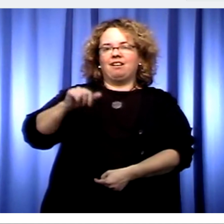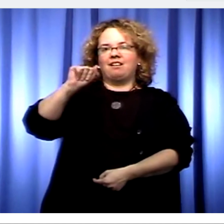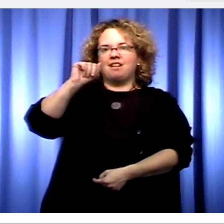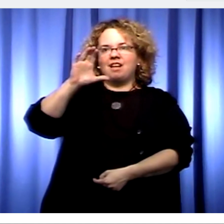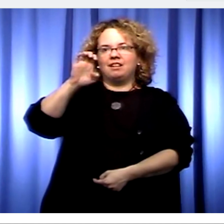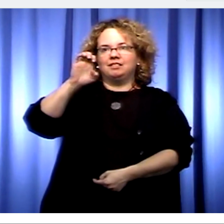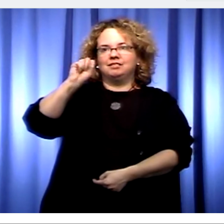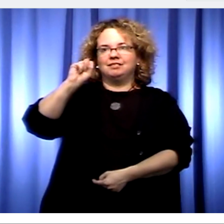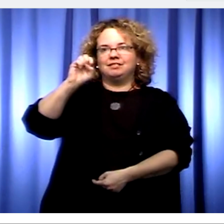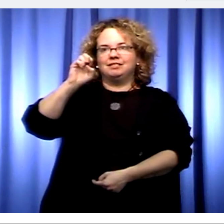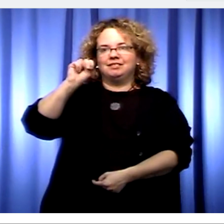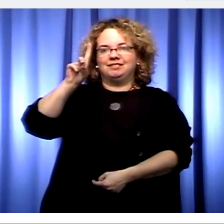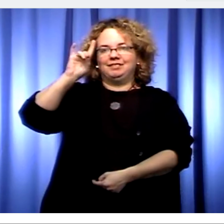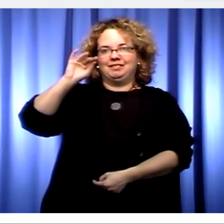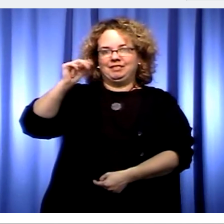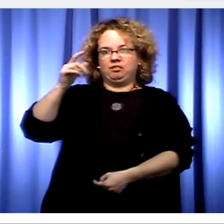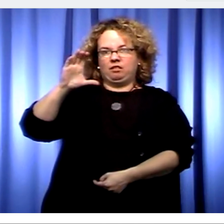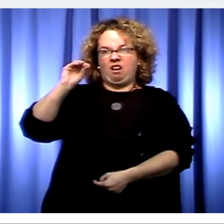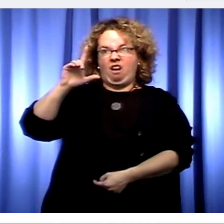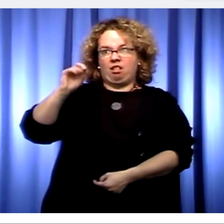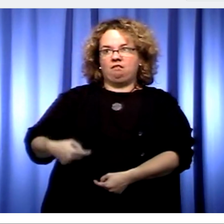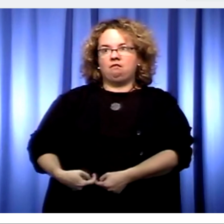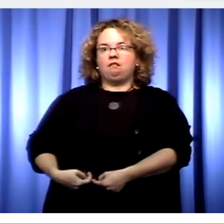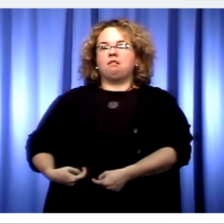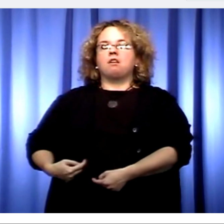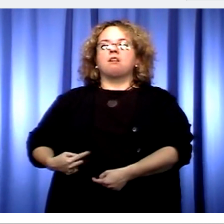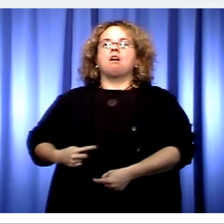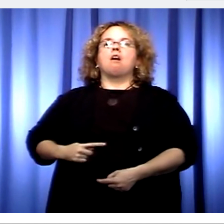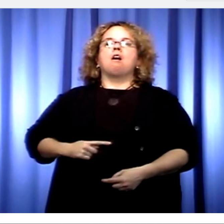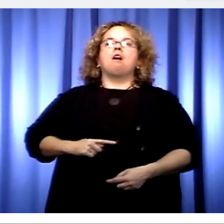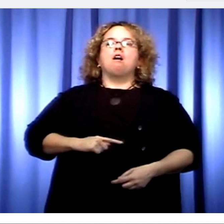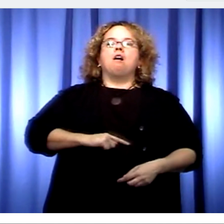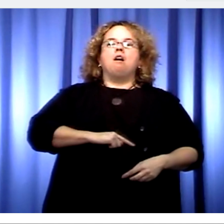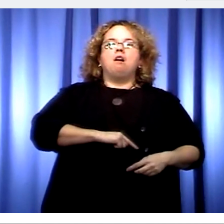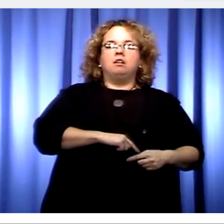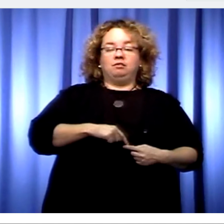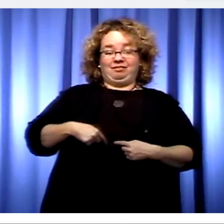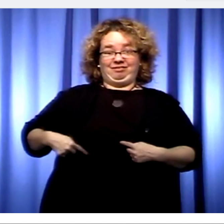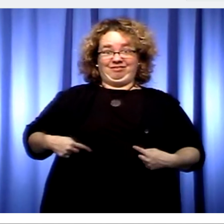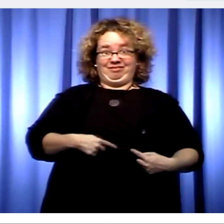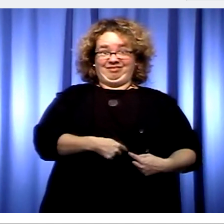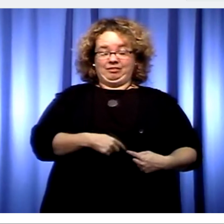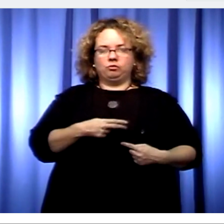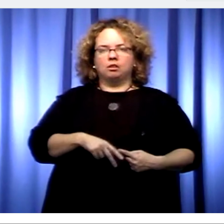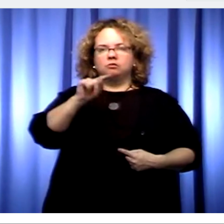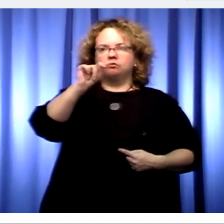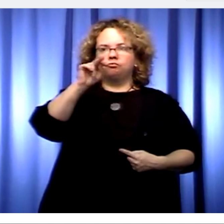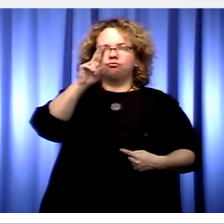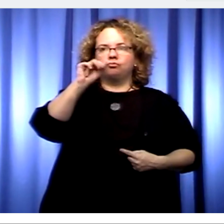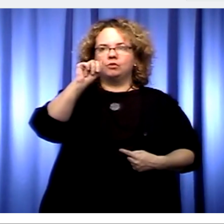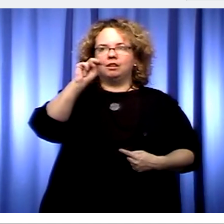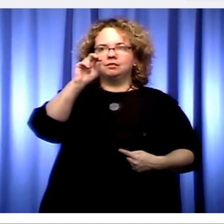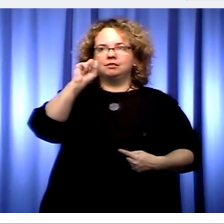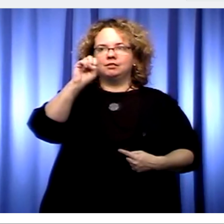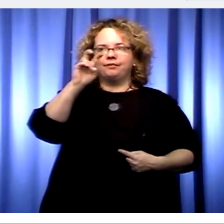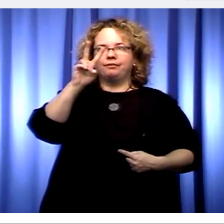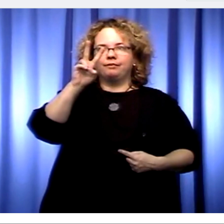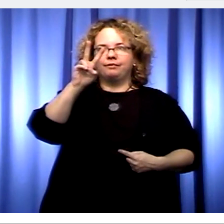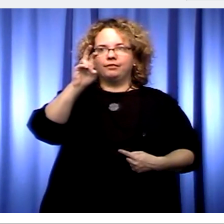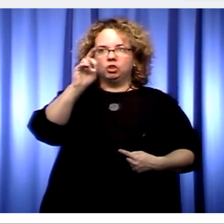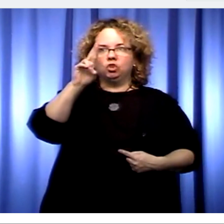that you've consumed. So there's the ascending part of the colon on the right side of your body that moves up, and